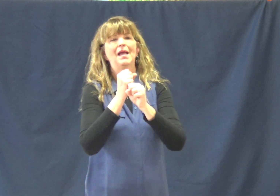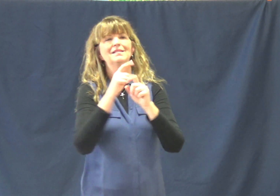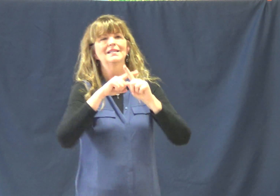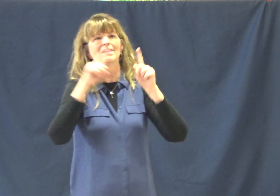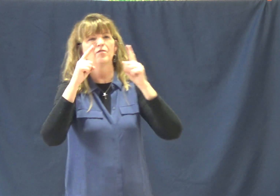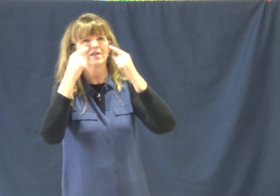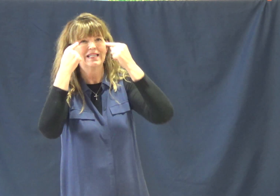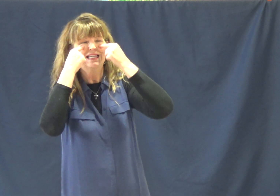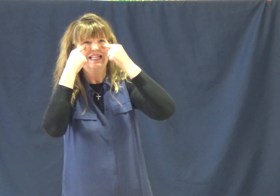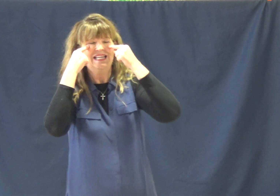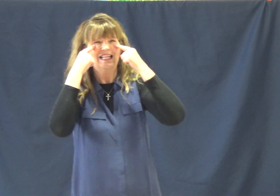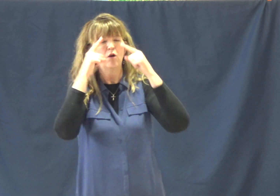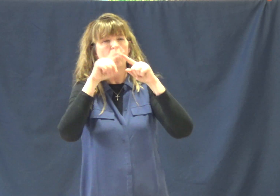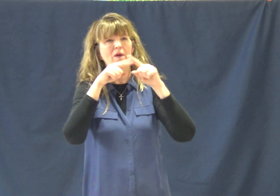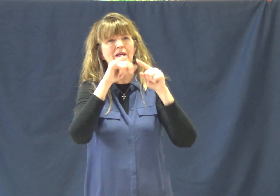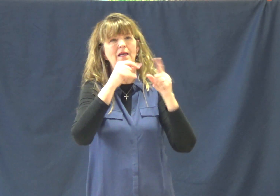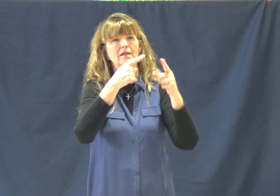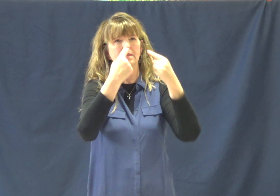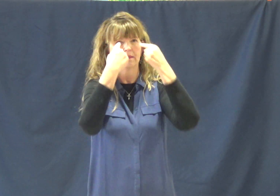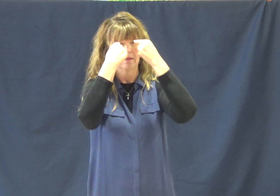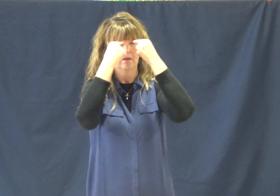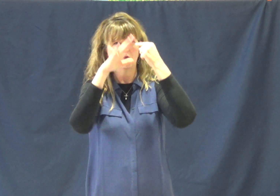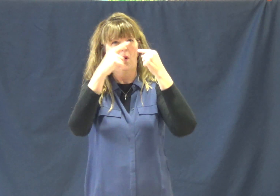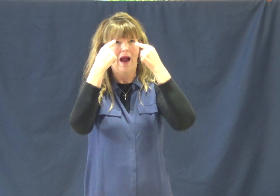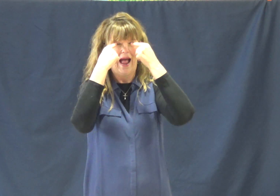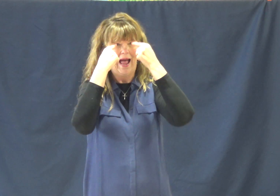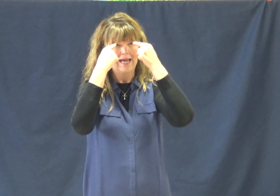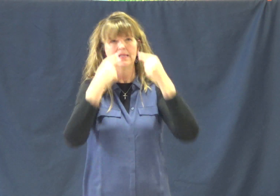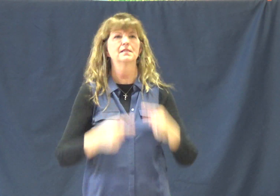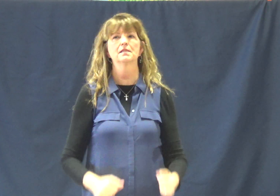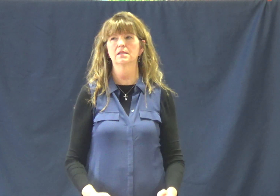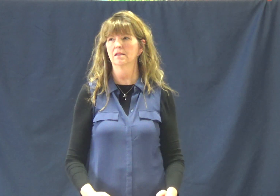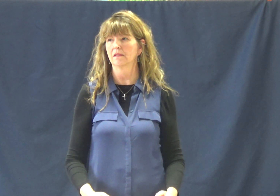it. It really makes a difference